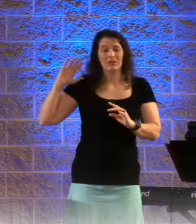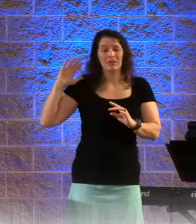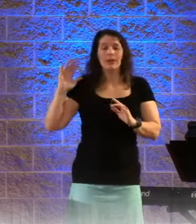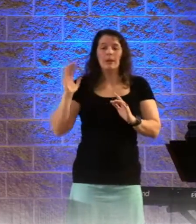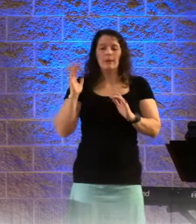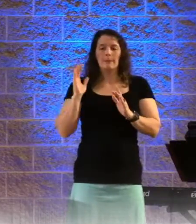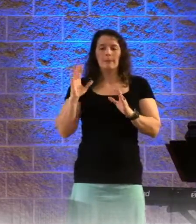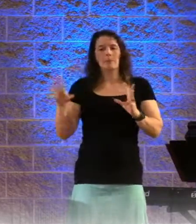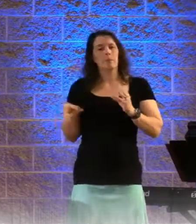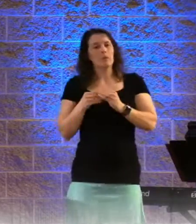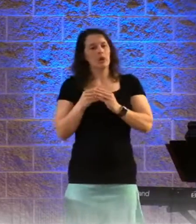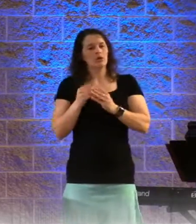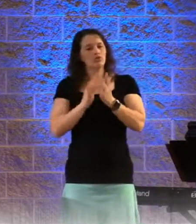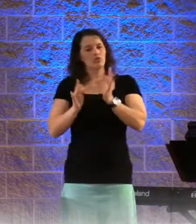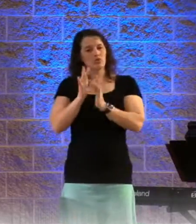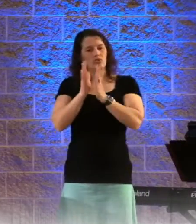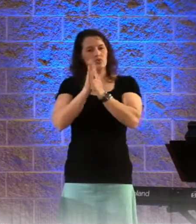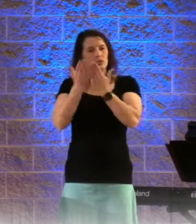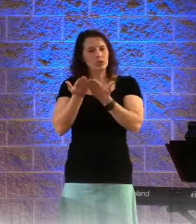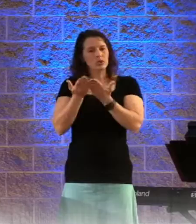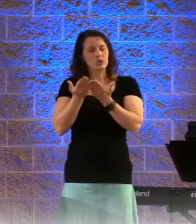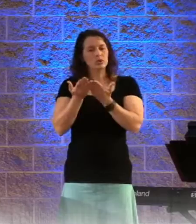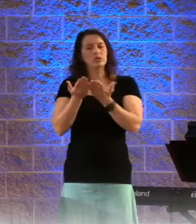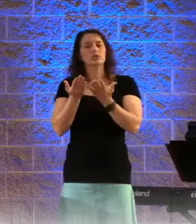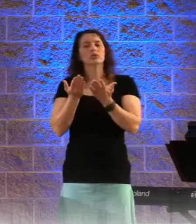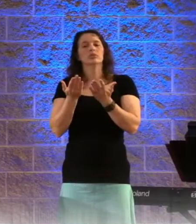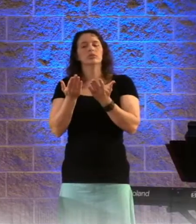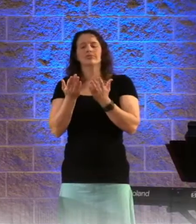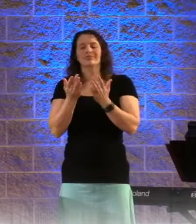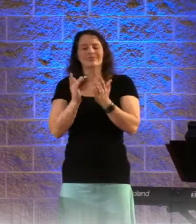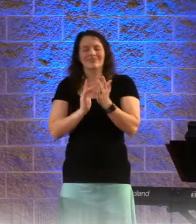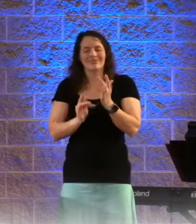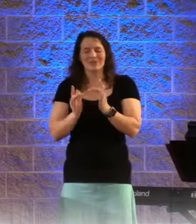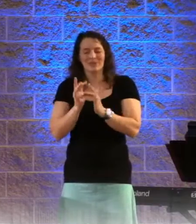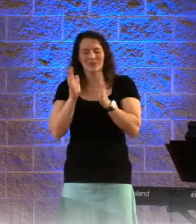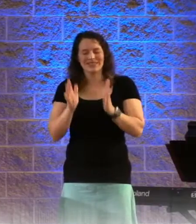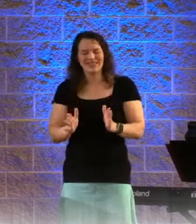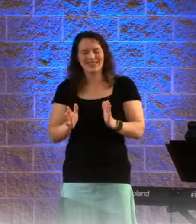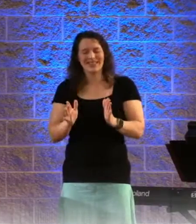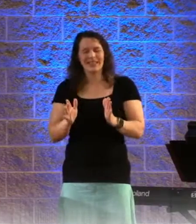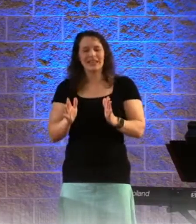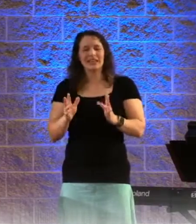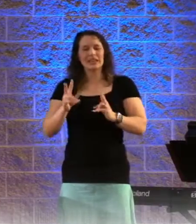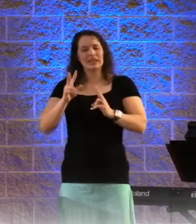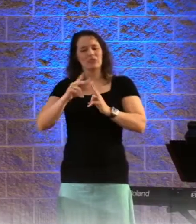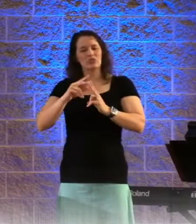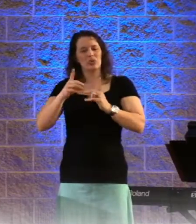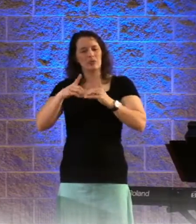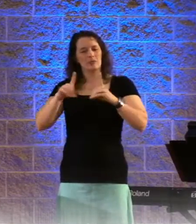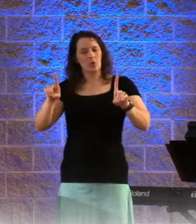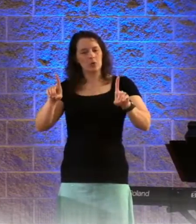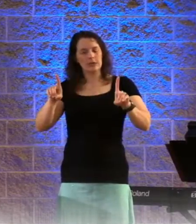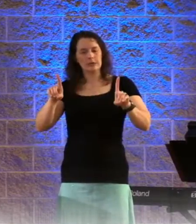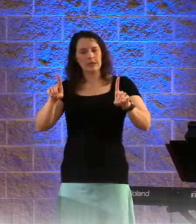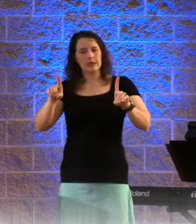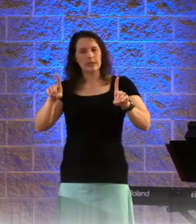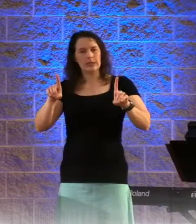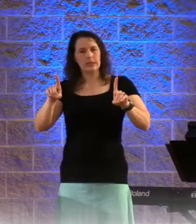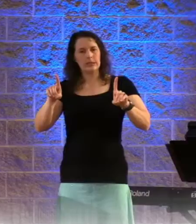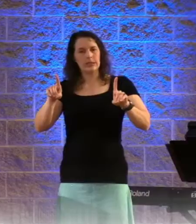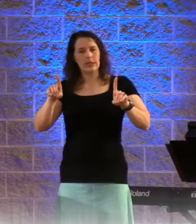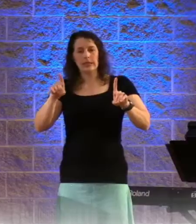but there was an unwillingness to repent from an unbiblical divorce, a loving church is called upon to exercise church discipline,